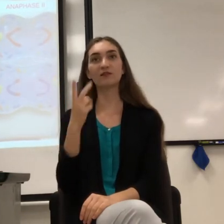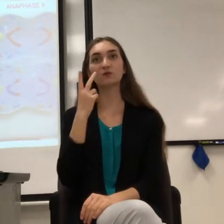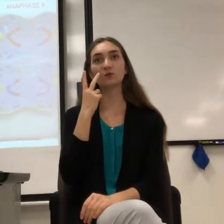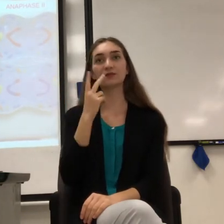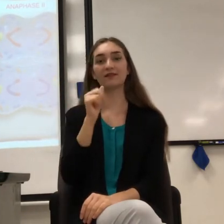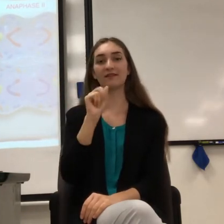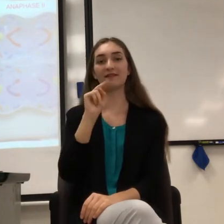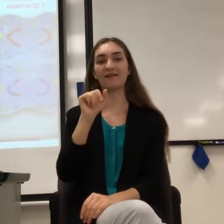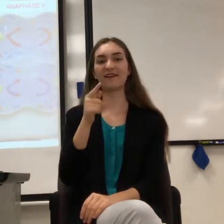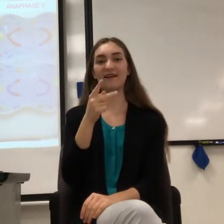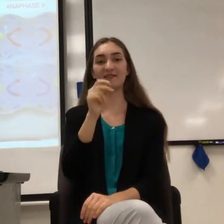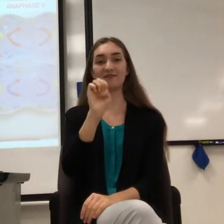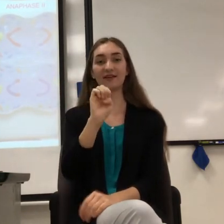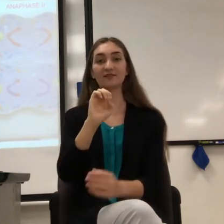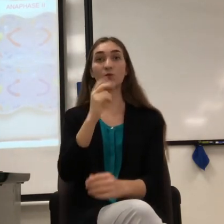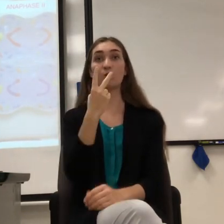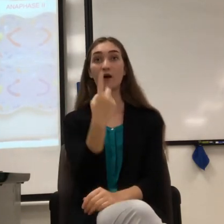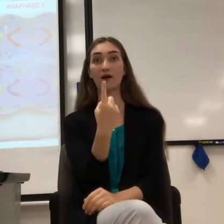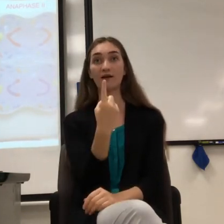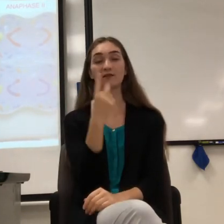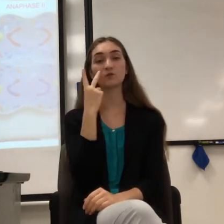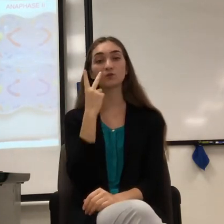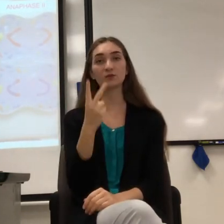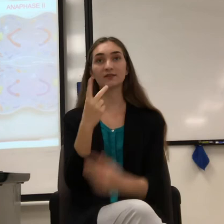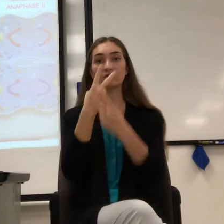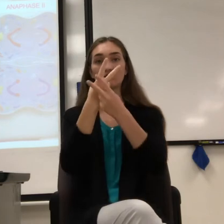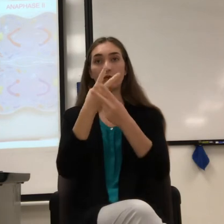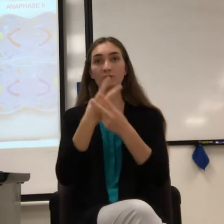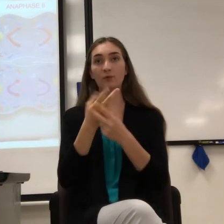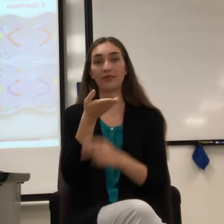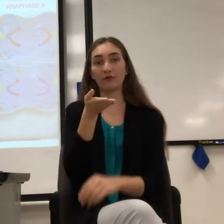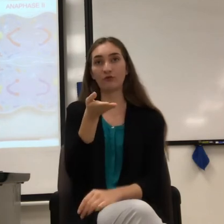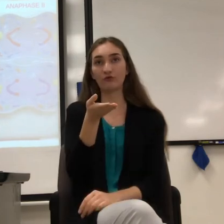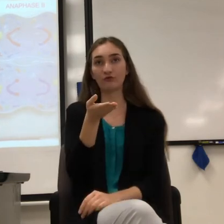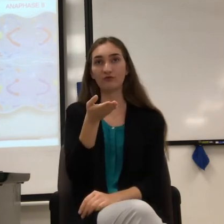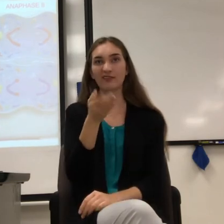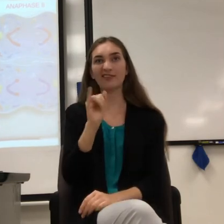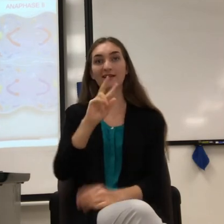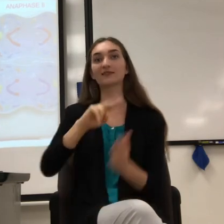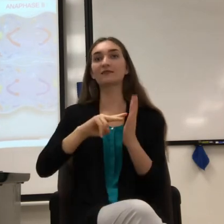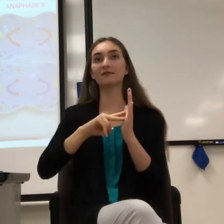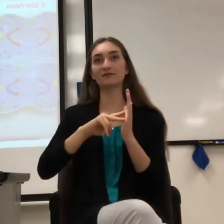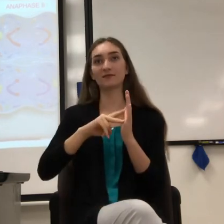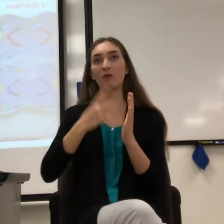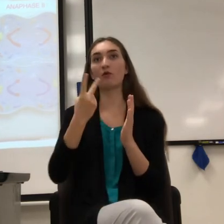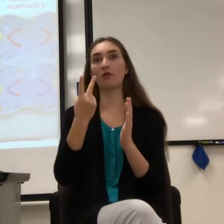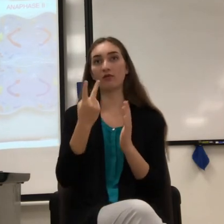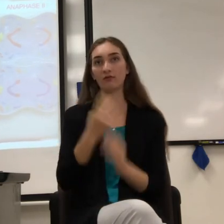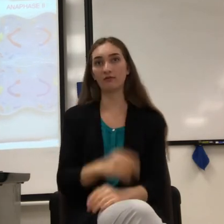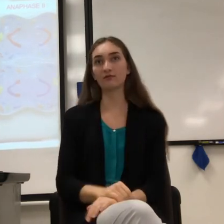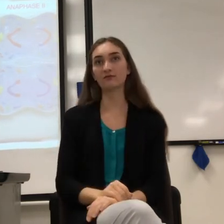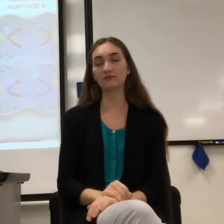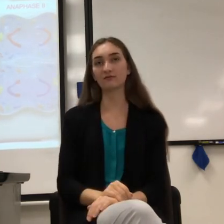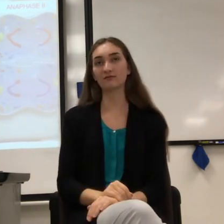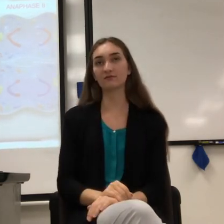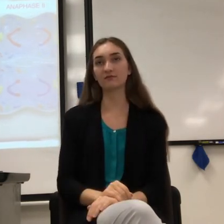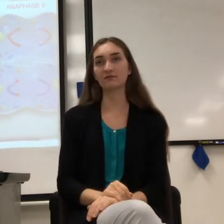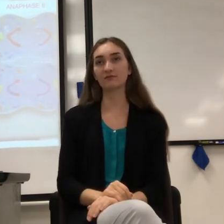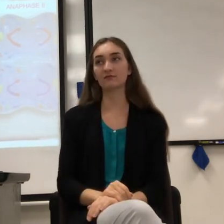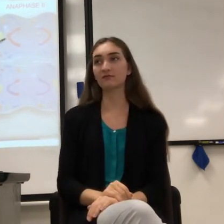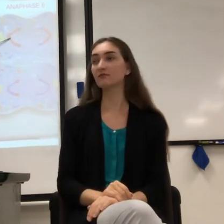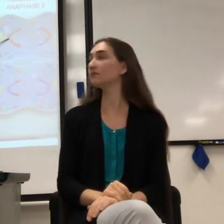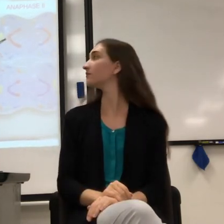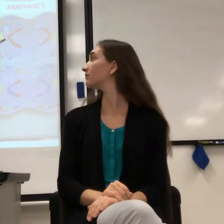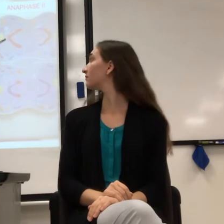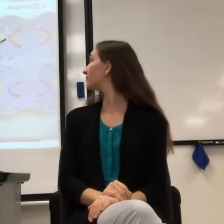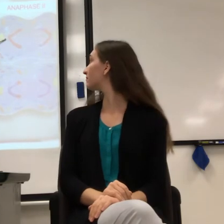anaphase one, do you see that chromosome there? It's a double, right? Do you see that one